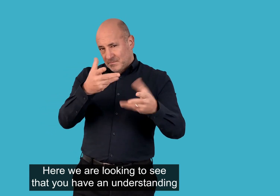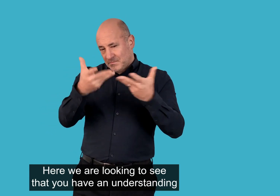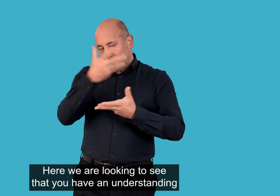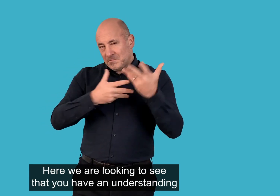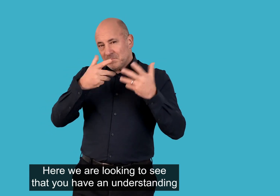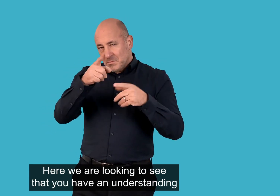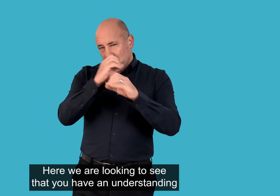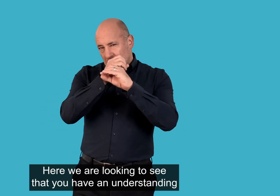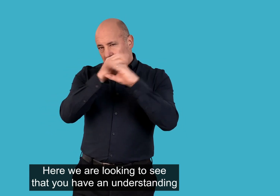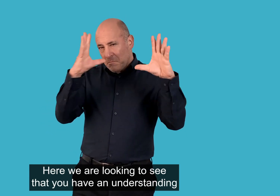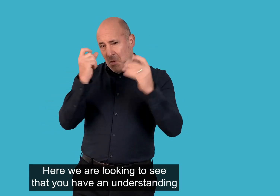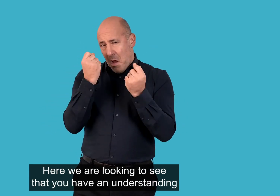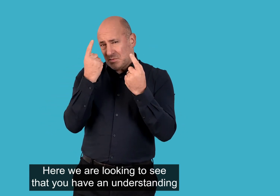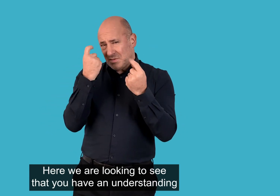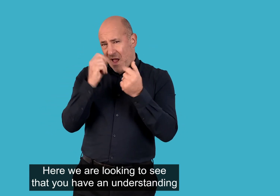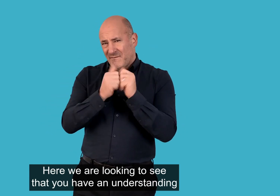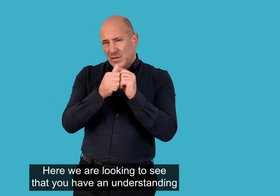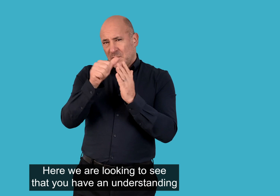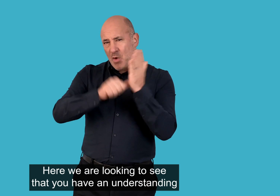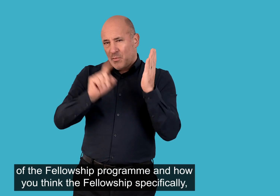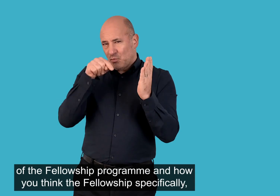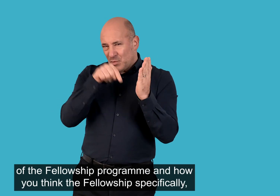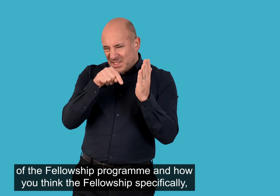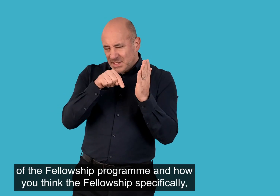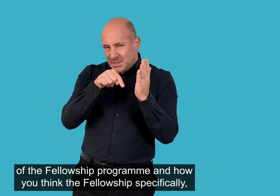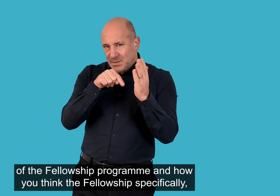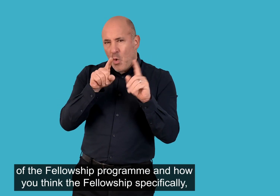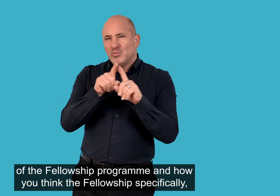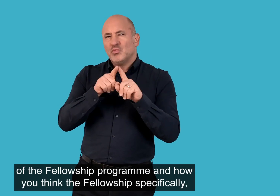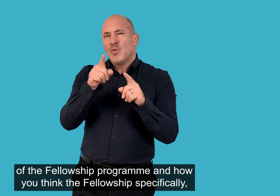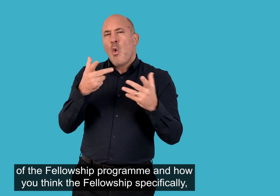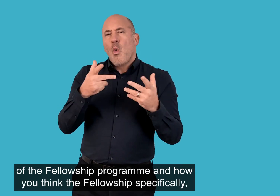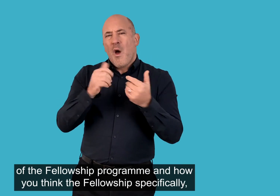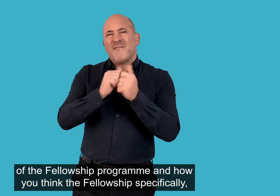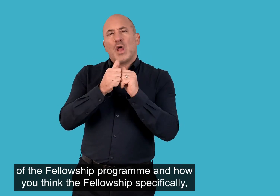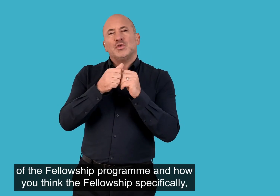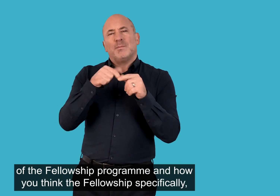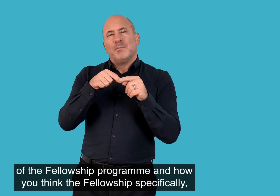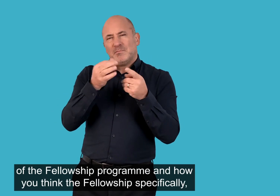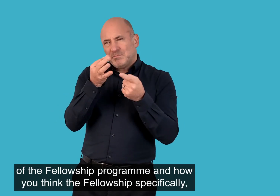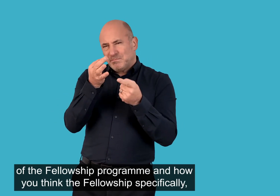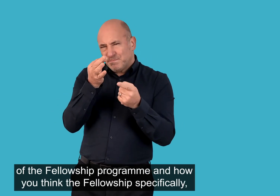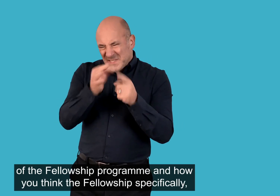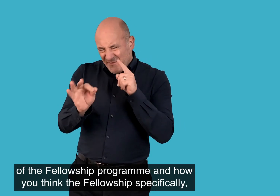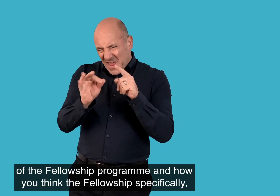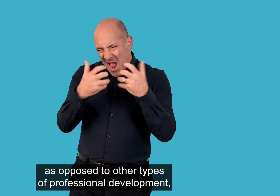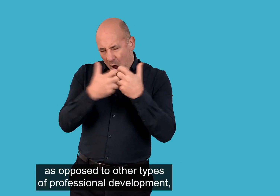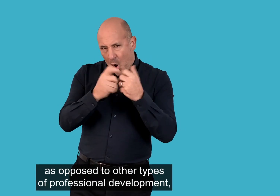Here we are looking to see that you have an understanding of the fellowship programme and how you think the fellowship specifically,